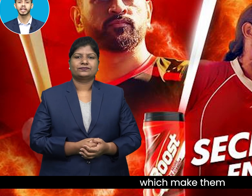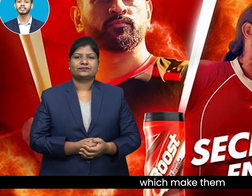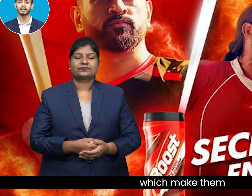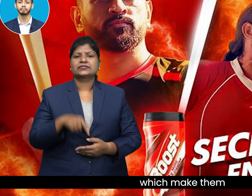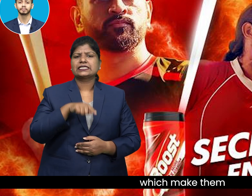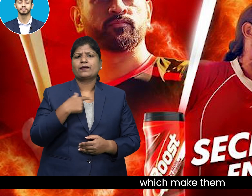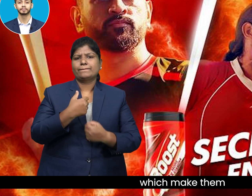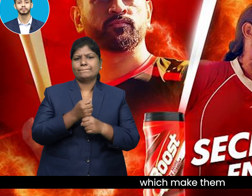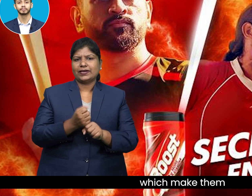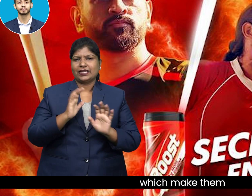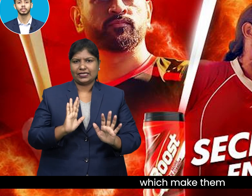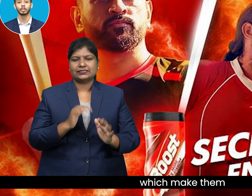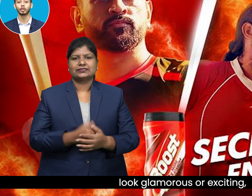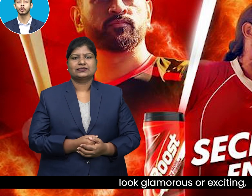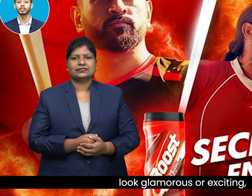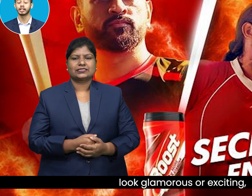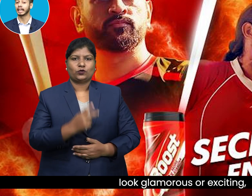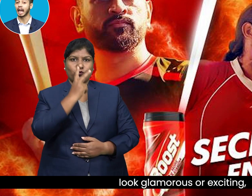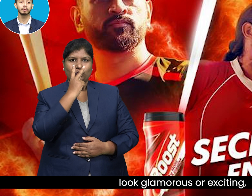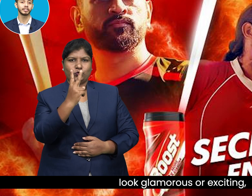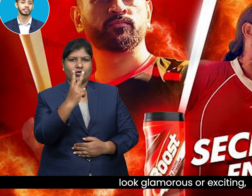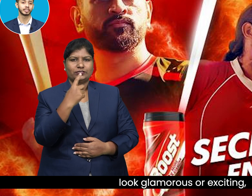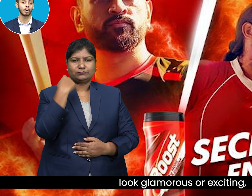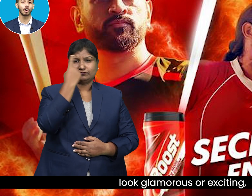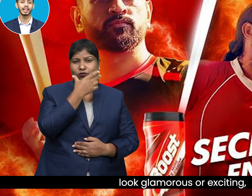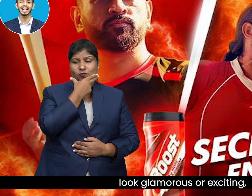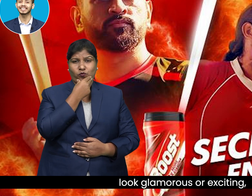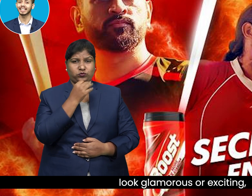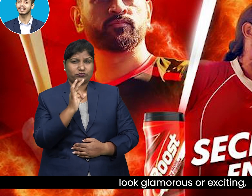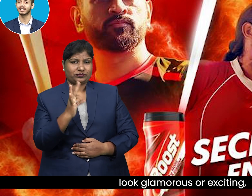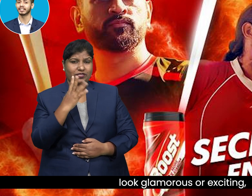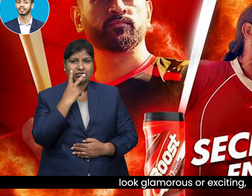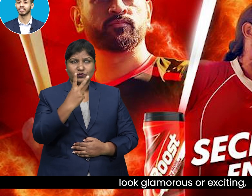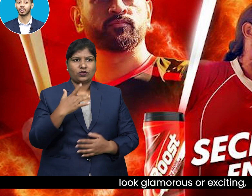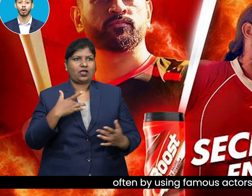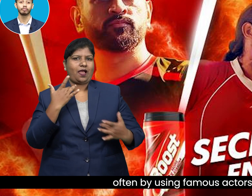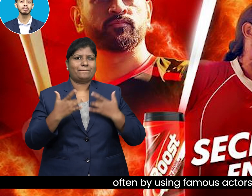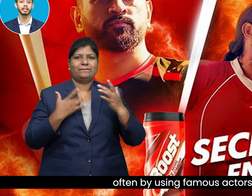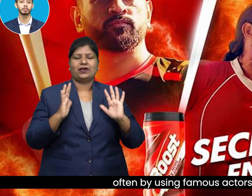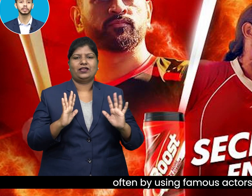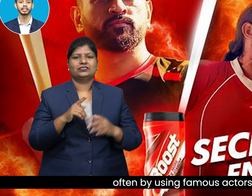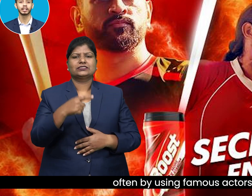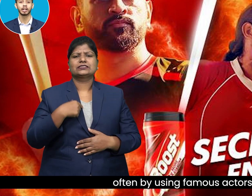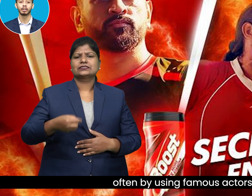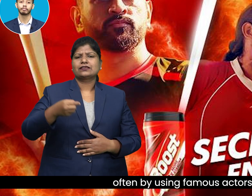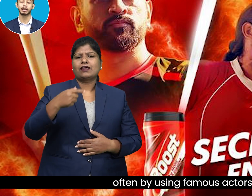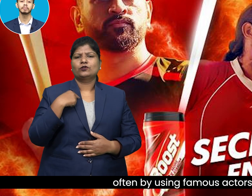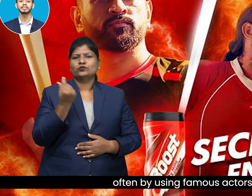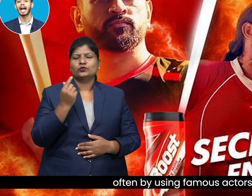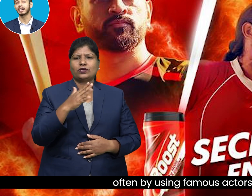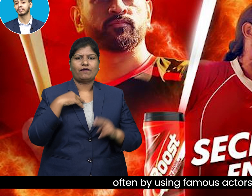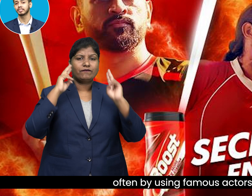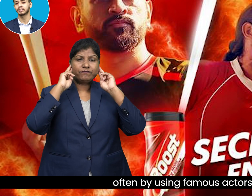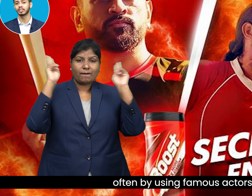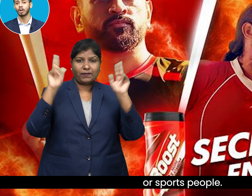which make them look glamorous or exciting, often by using